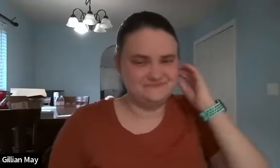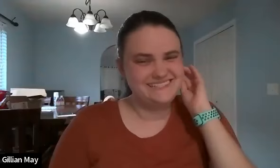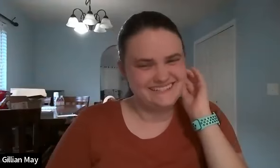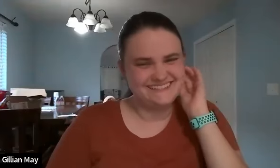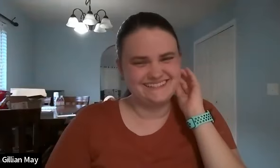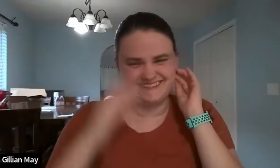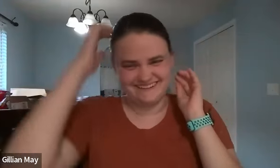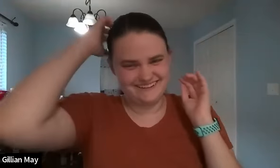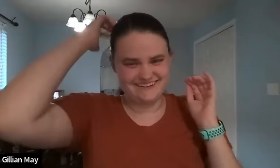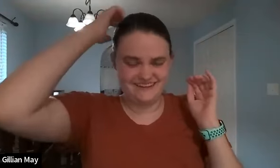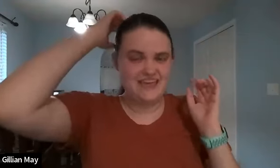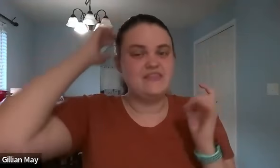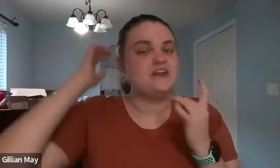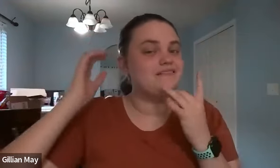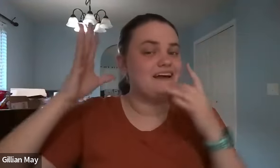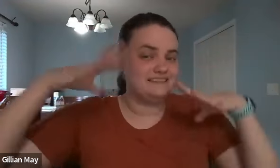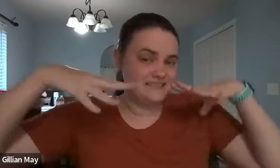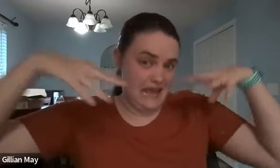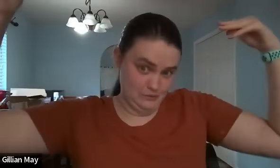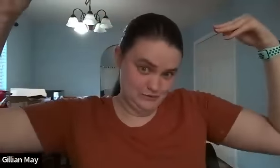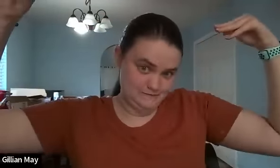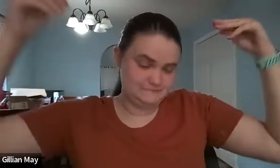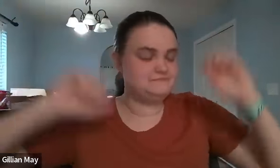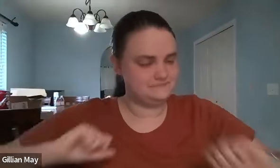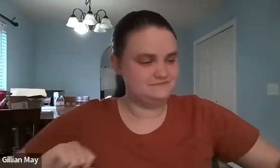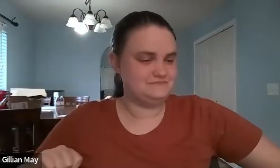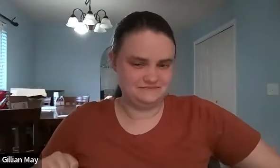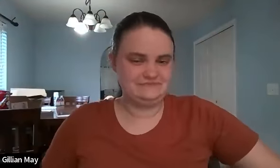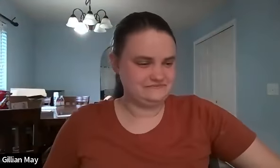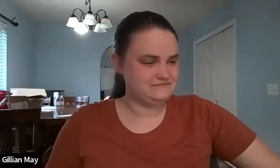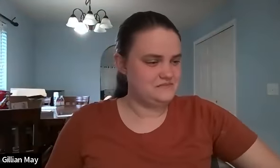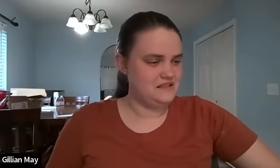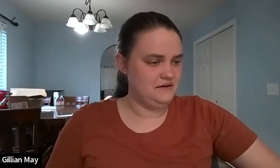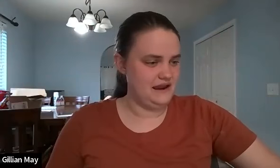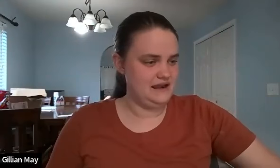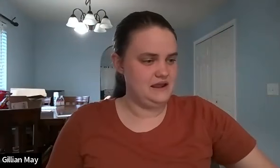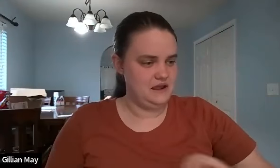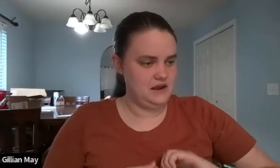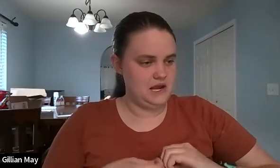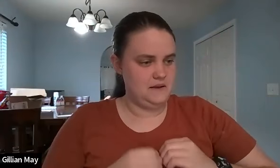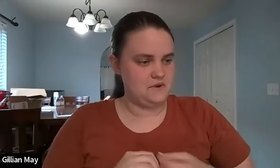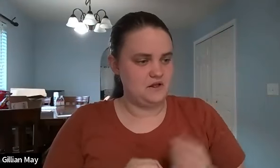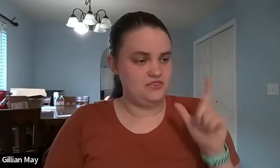Mm-hmm. Good, good, good, good. And then our lights out. Mm-hmm. All right. Number